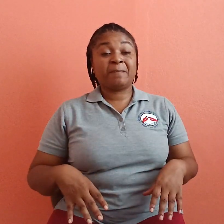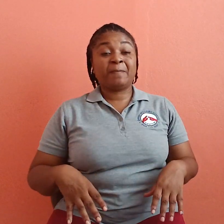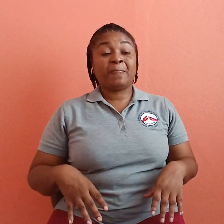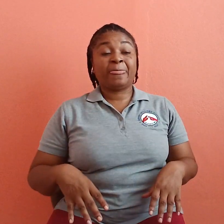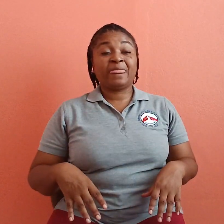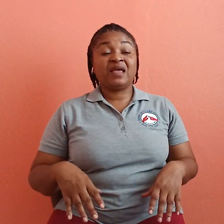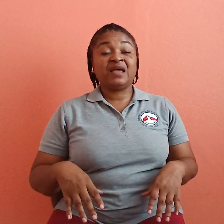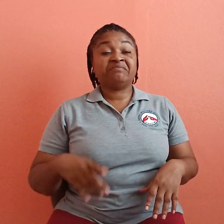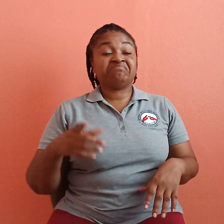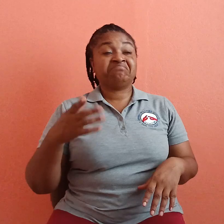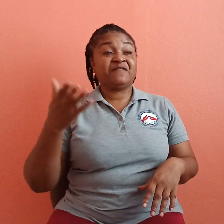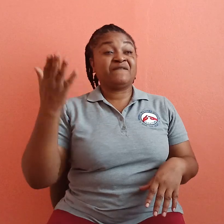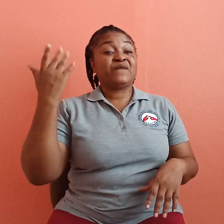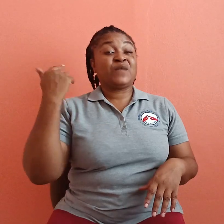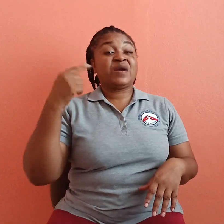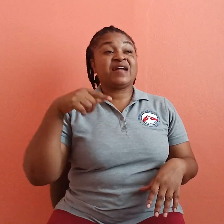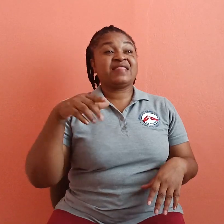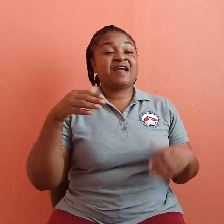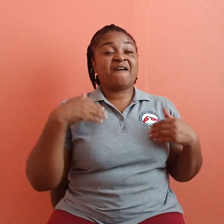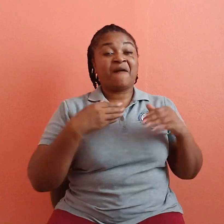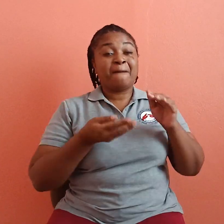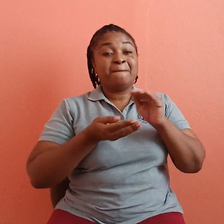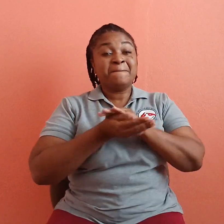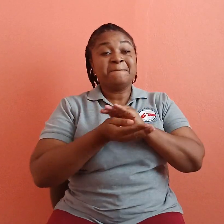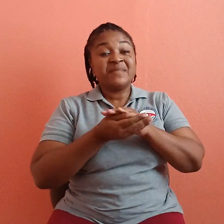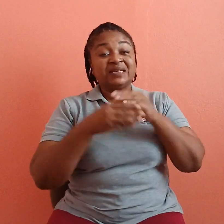sale every 6 months.